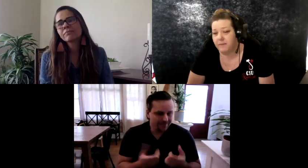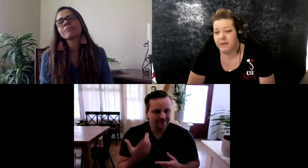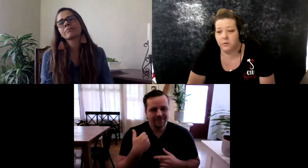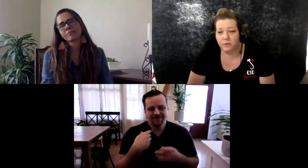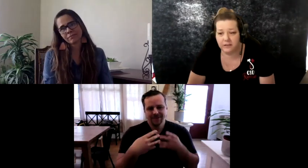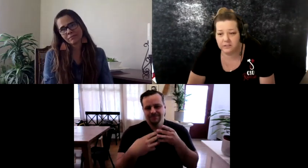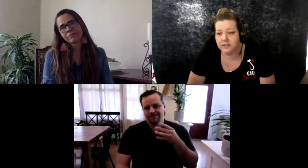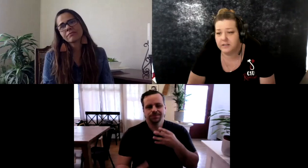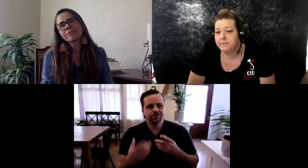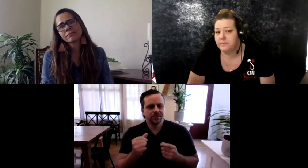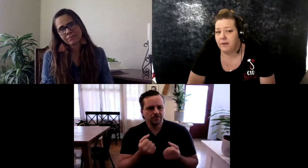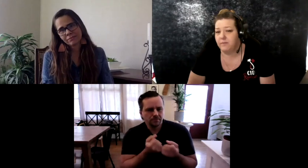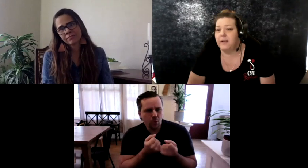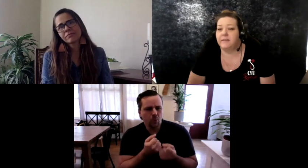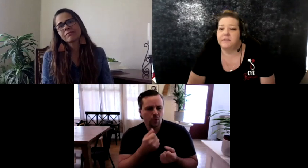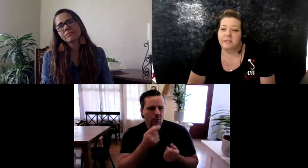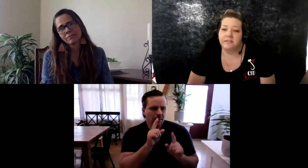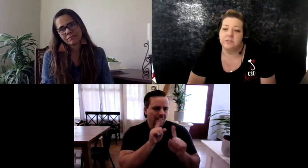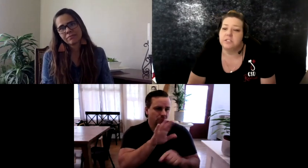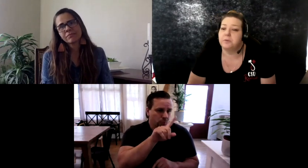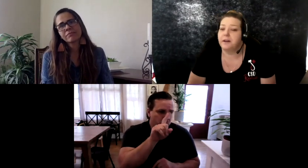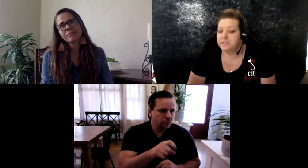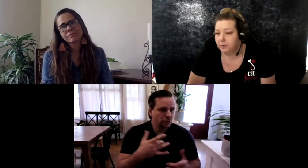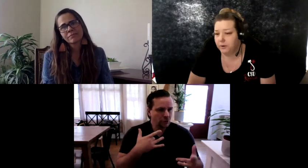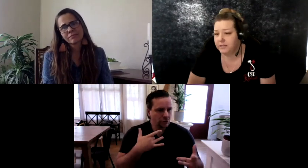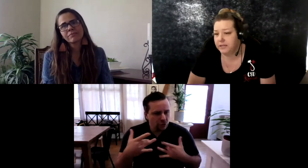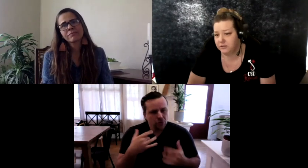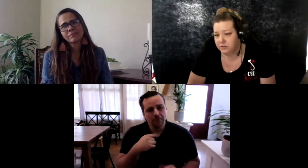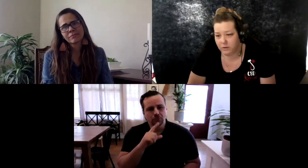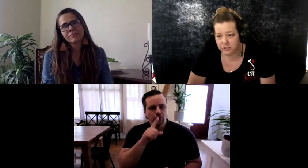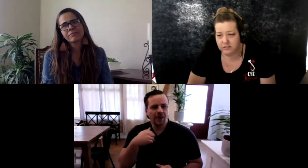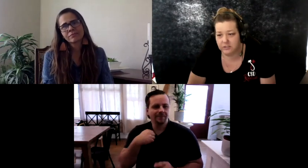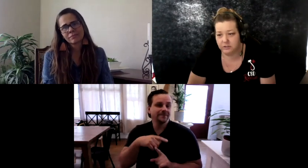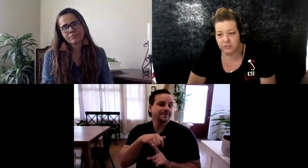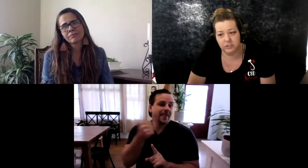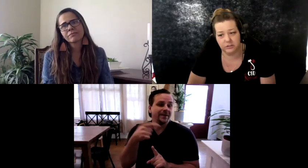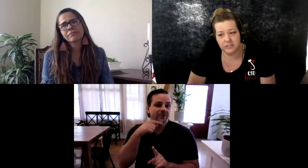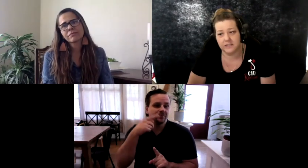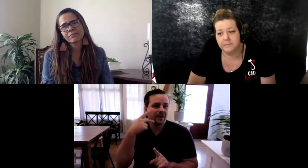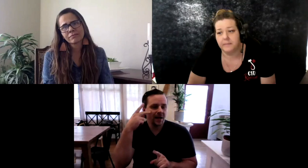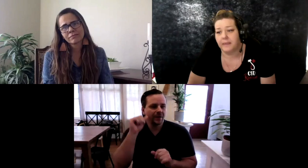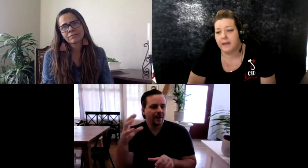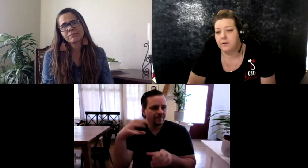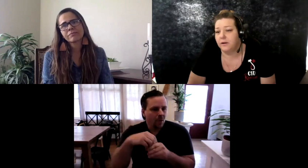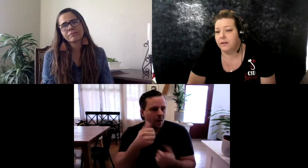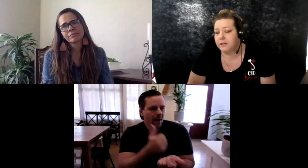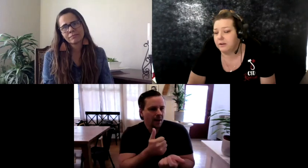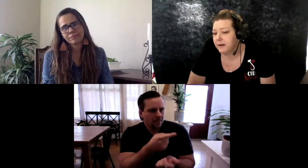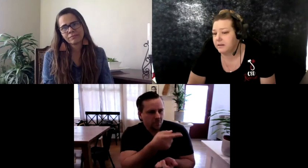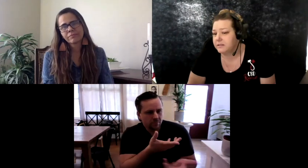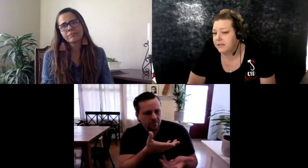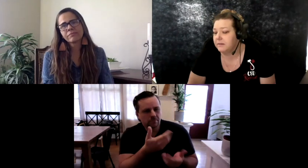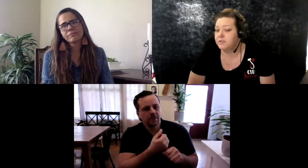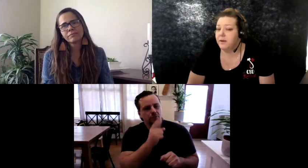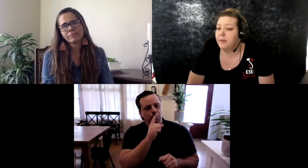have family ed coordinators, we have a variety of different individuals to provide support and answer your questions and your concerns. I know there are other hearing